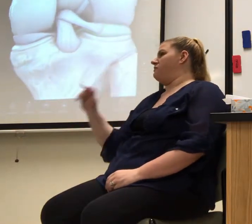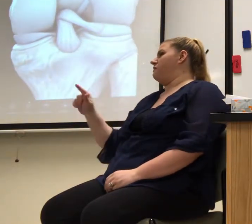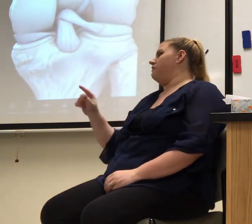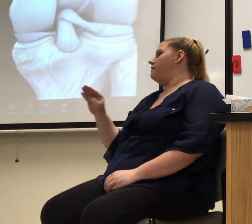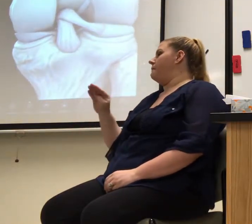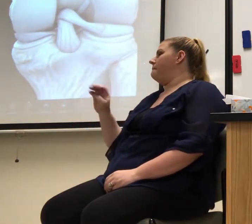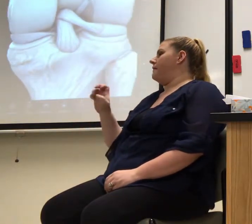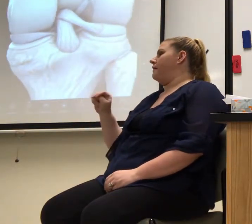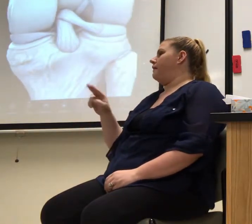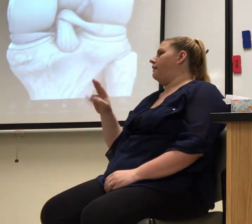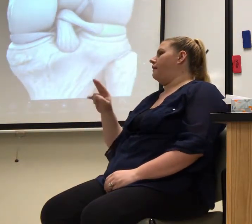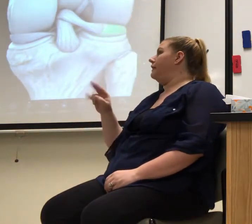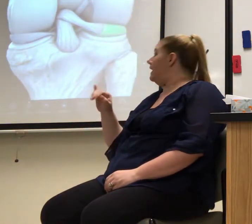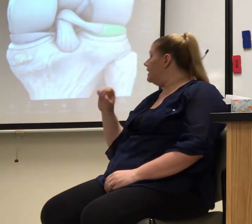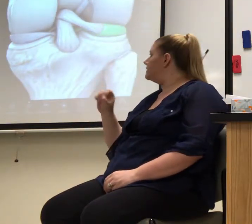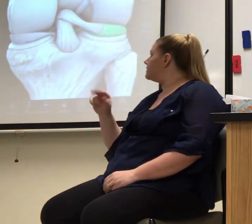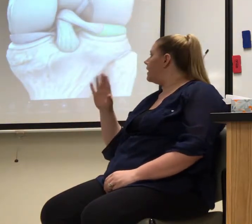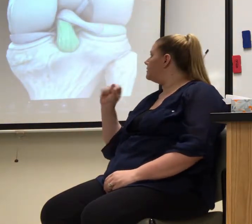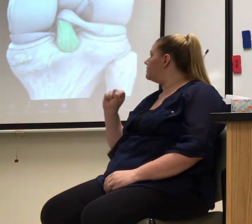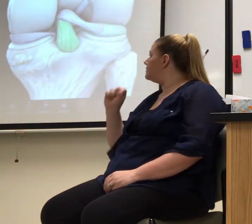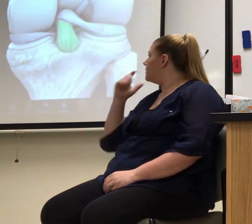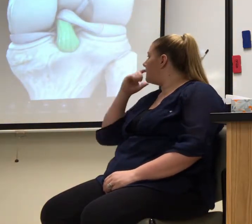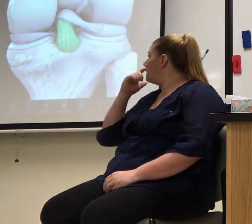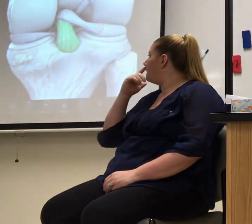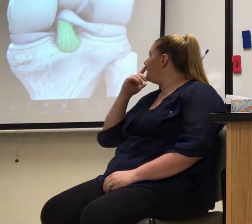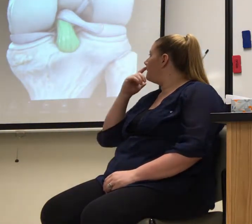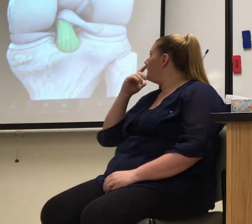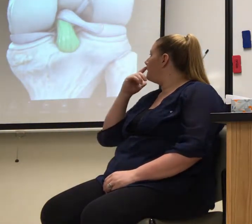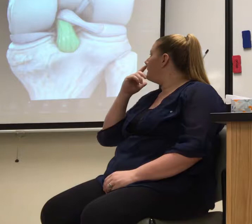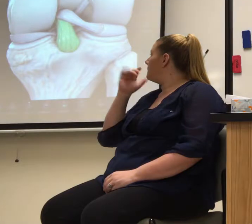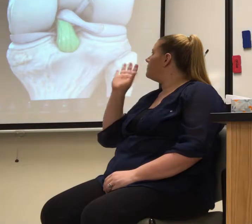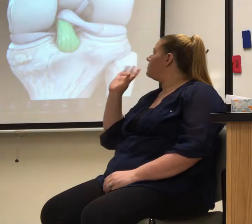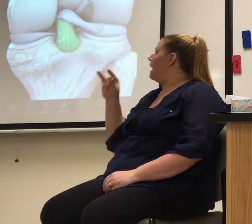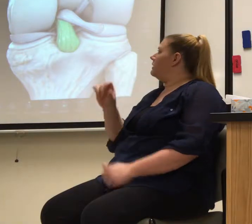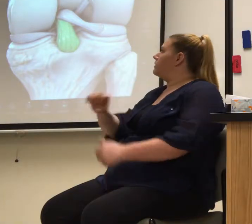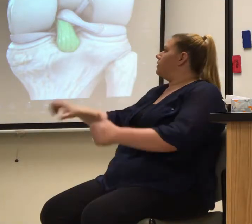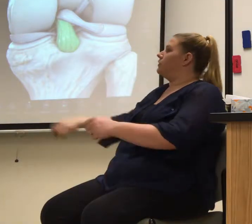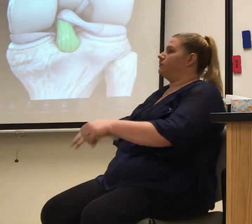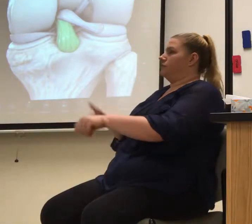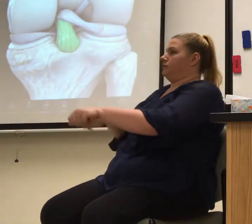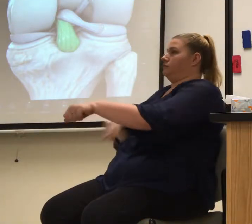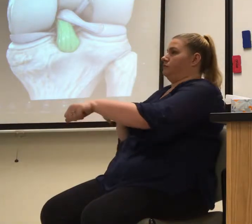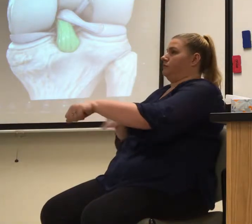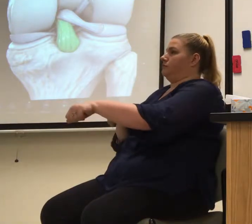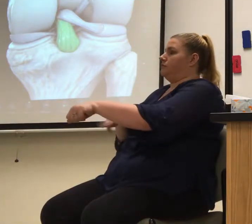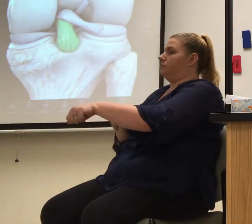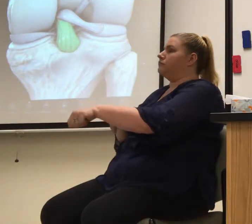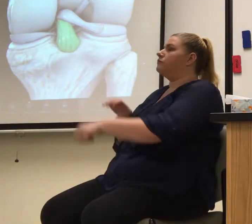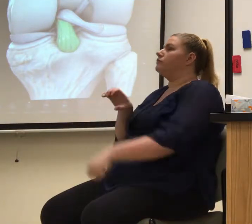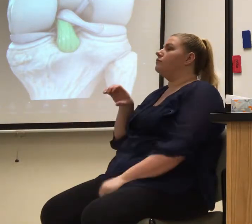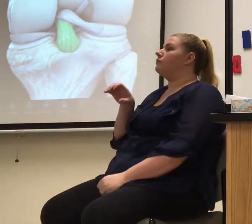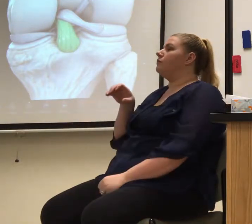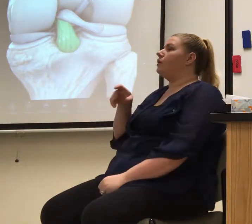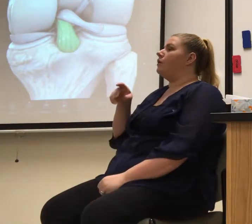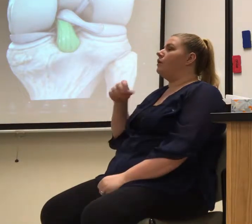cruciate ligaments. I'll highlight one. That's the posterior cruciate ligament.